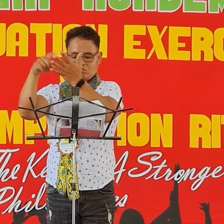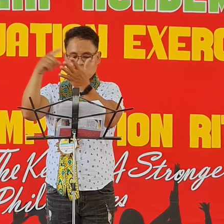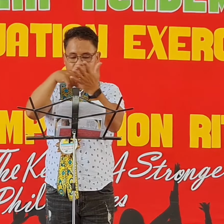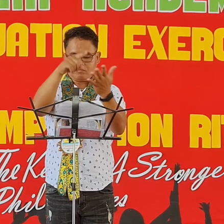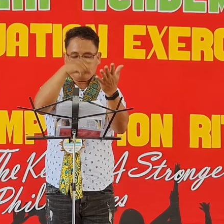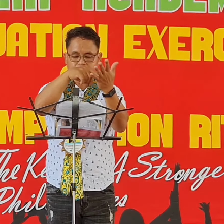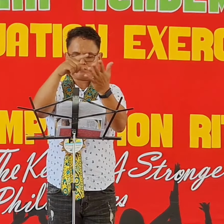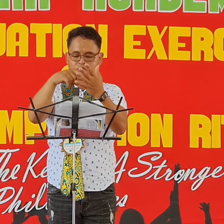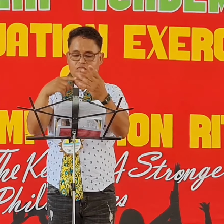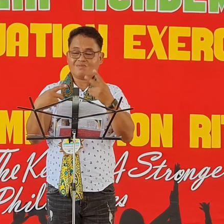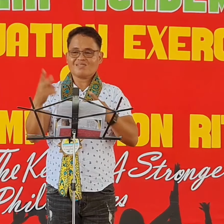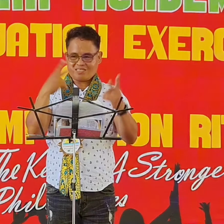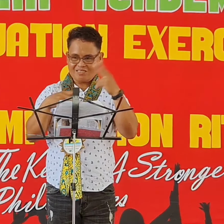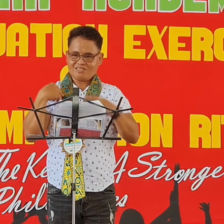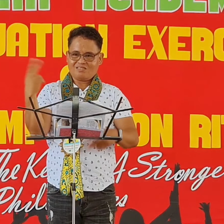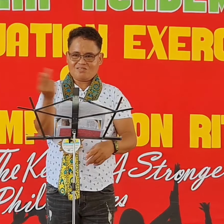For checkup. And to visit us.